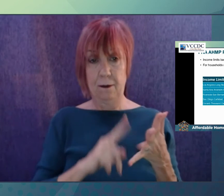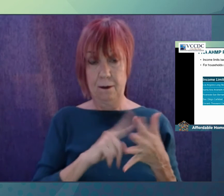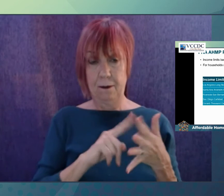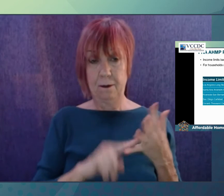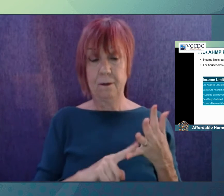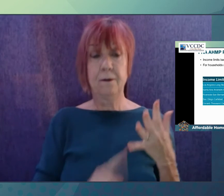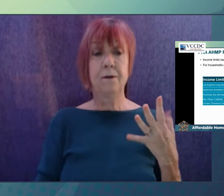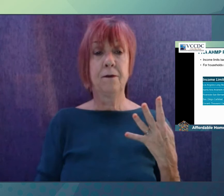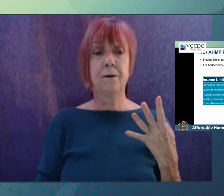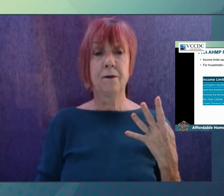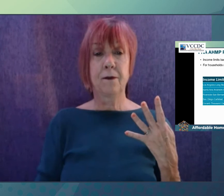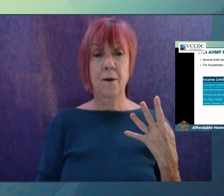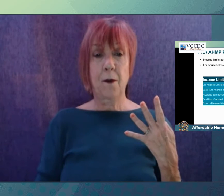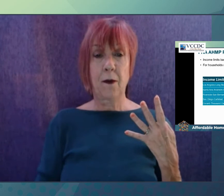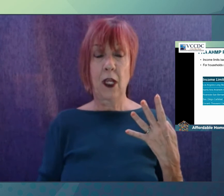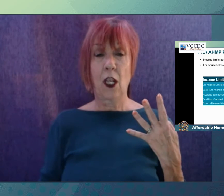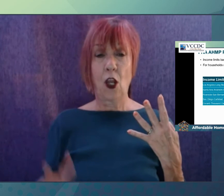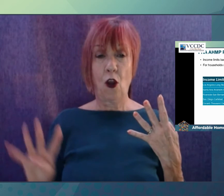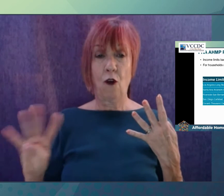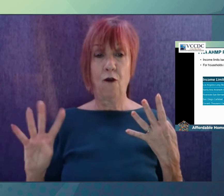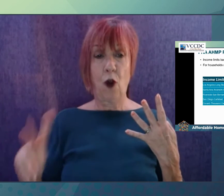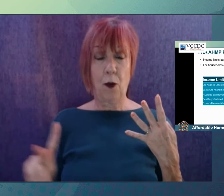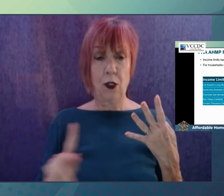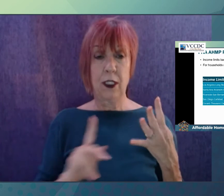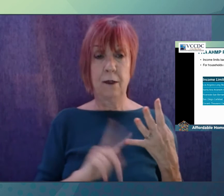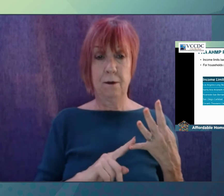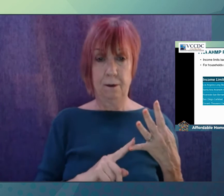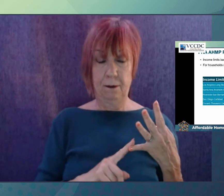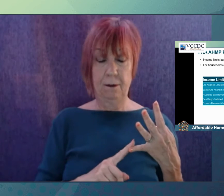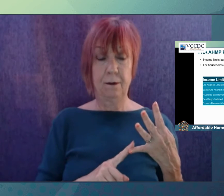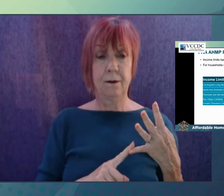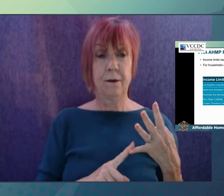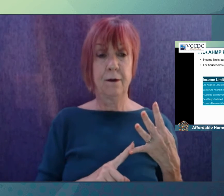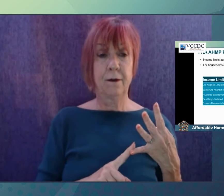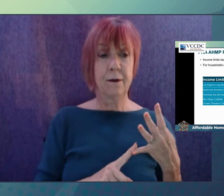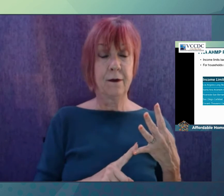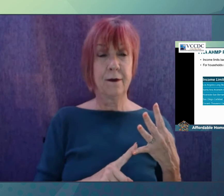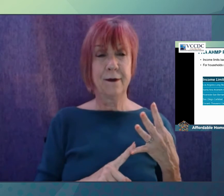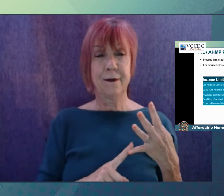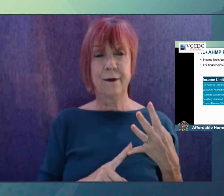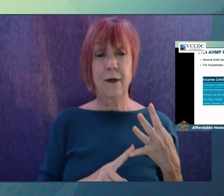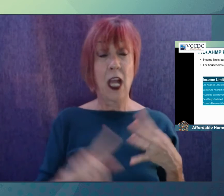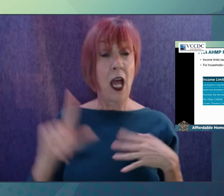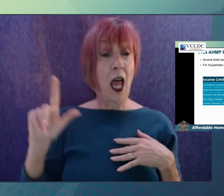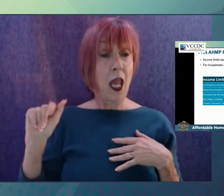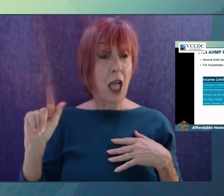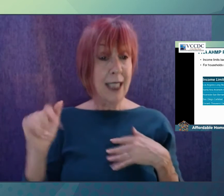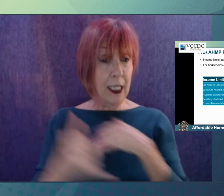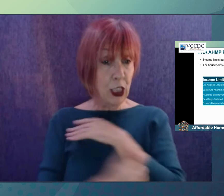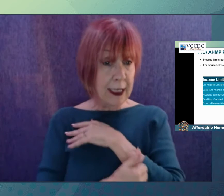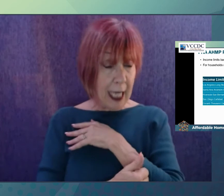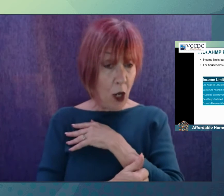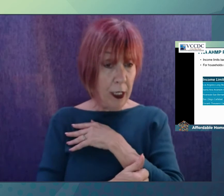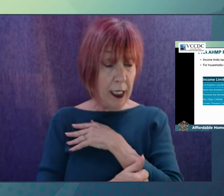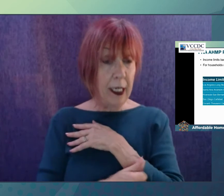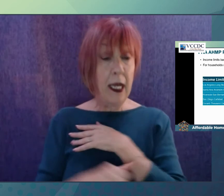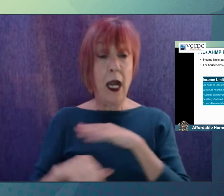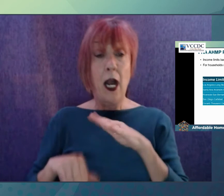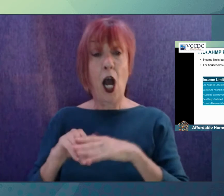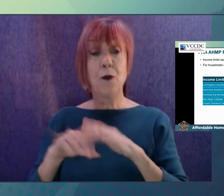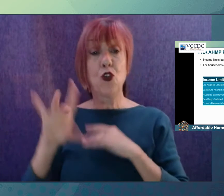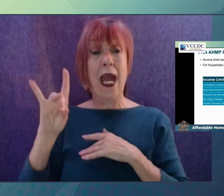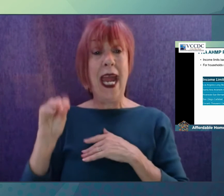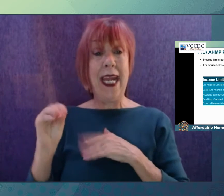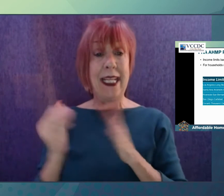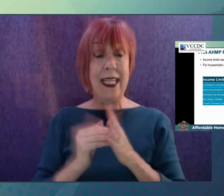$164,667. And for a four-person, we can go to $197,600. For Los Angeles County, we can go to $80,000 for a